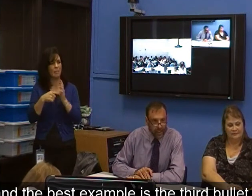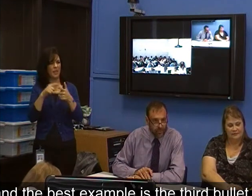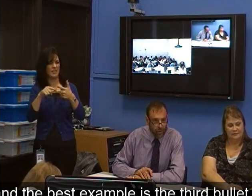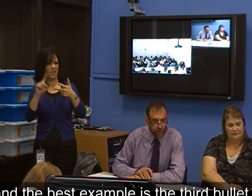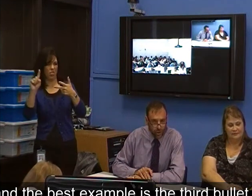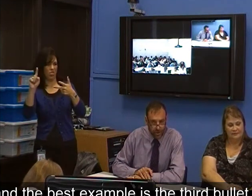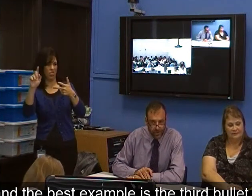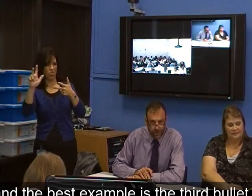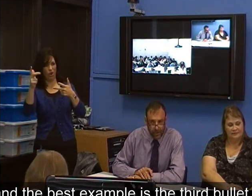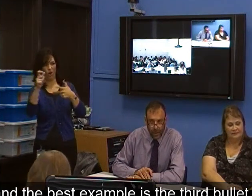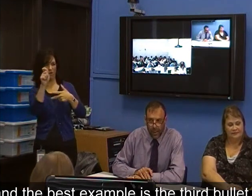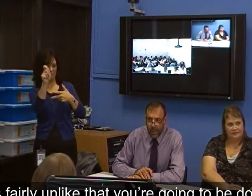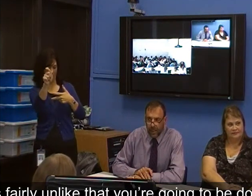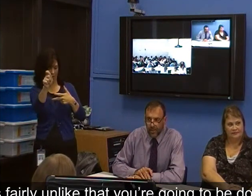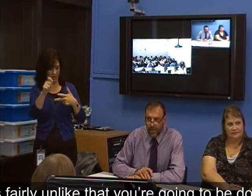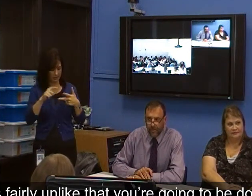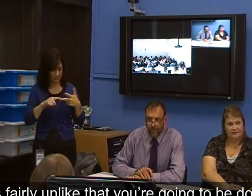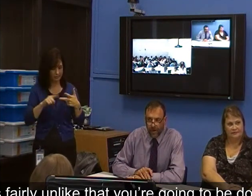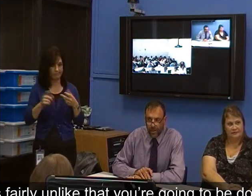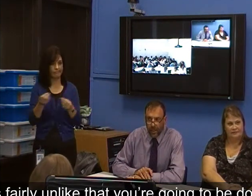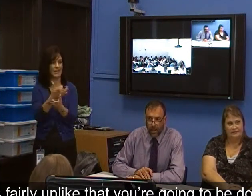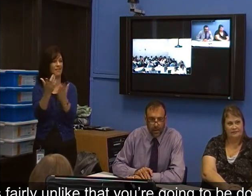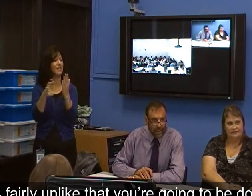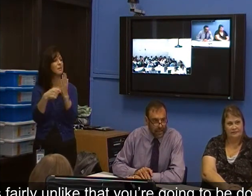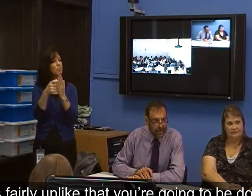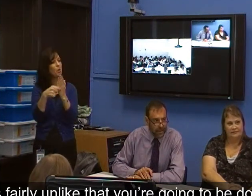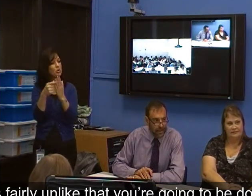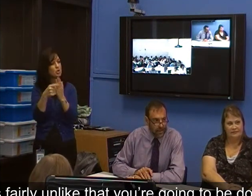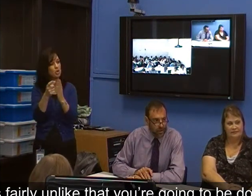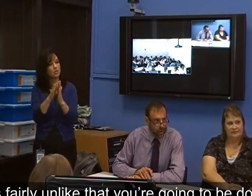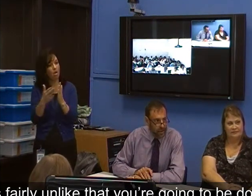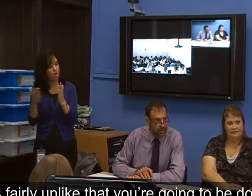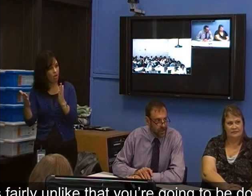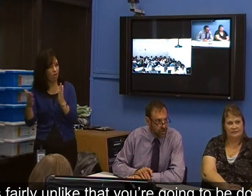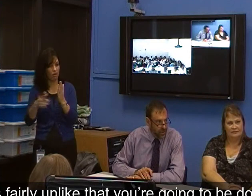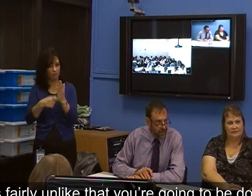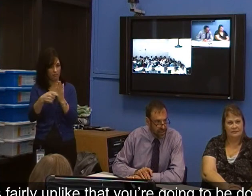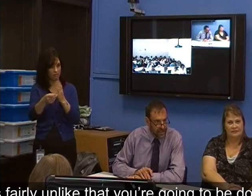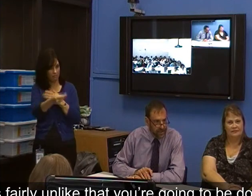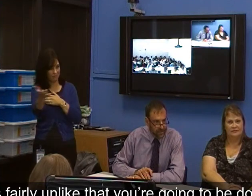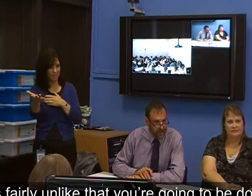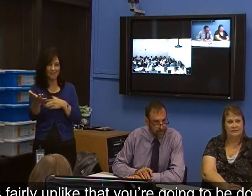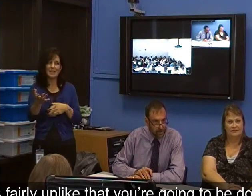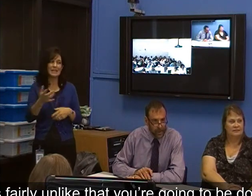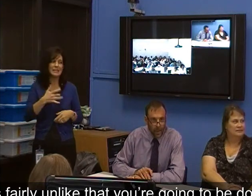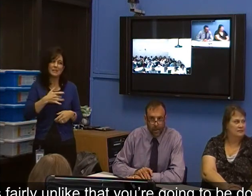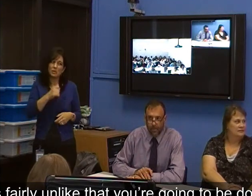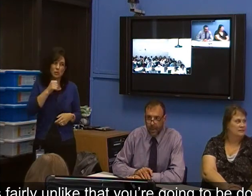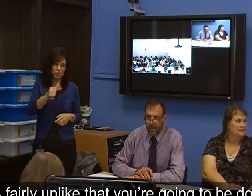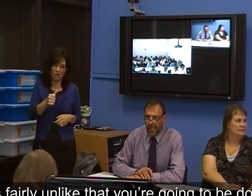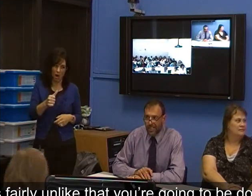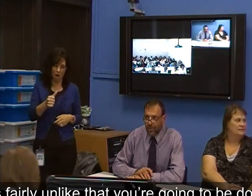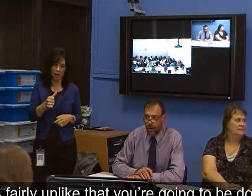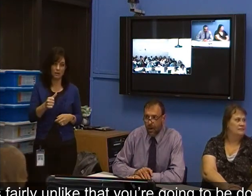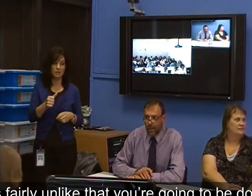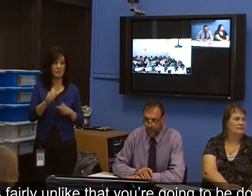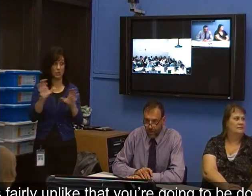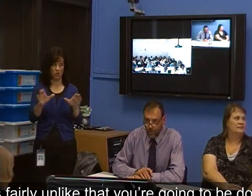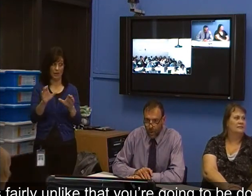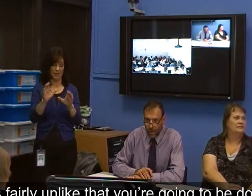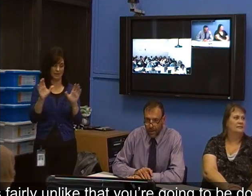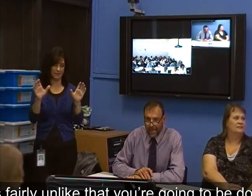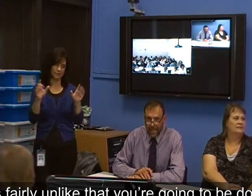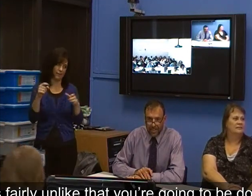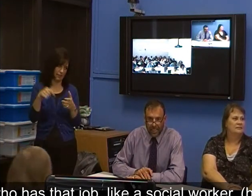out Medicaid brochures. It's very unlikely that you're going to be doing this activity. But in case there